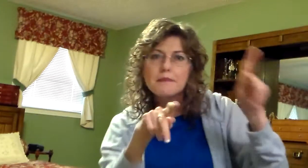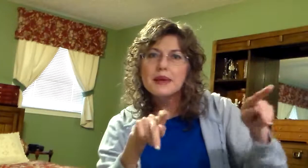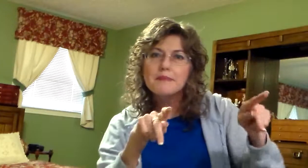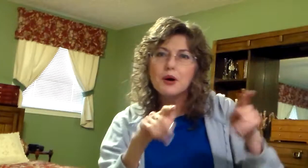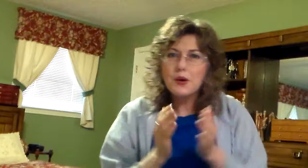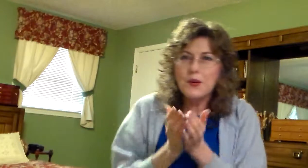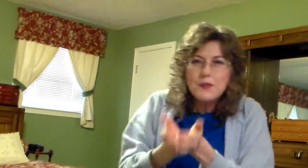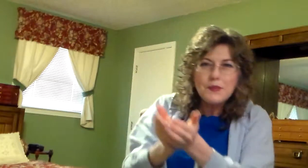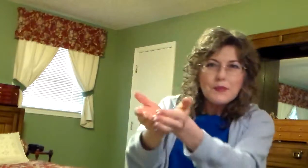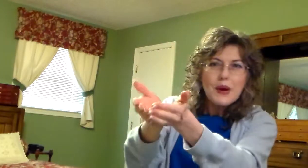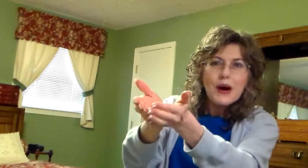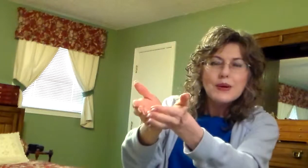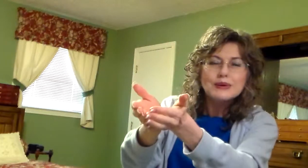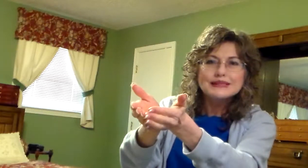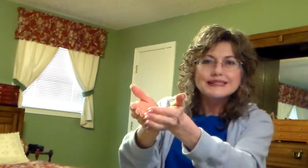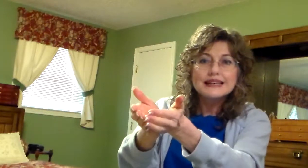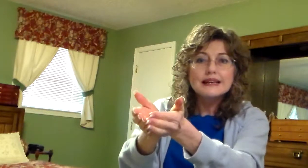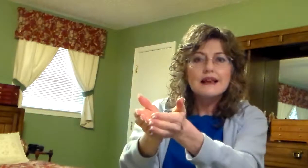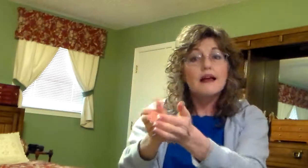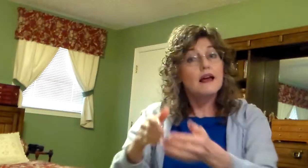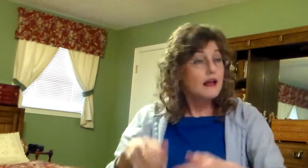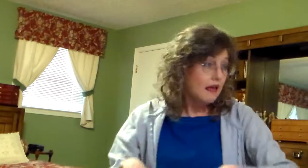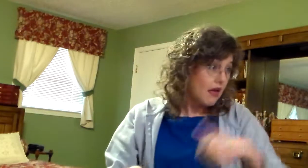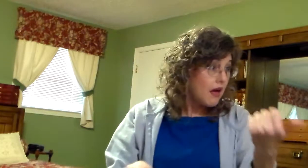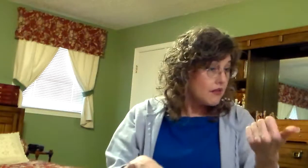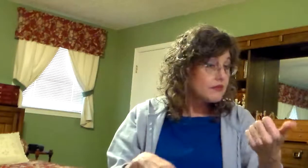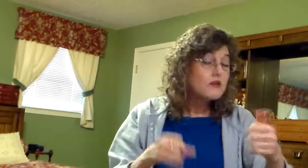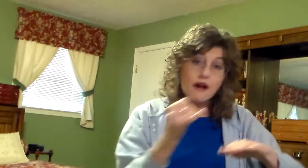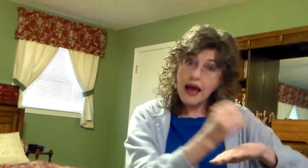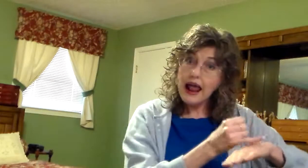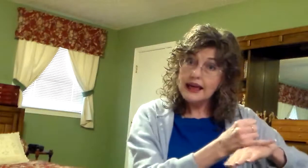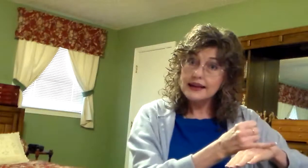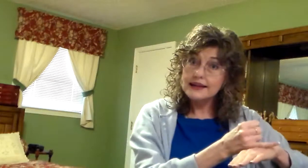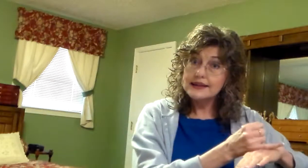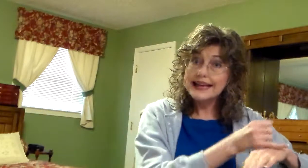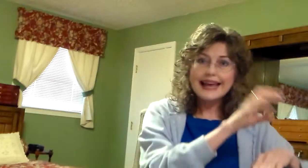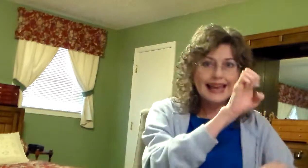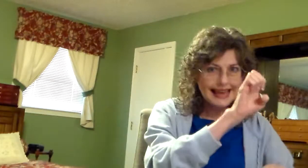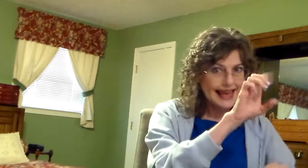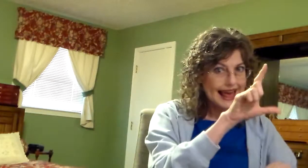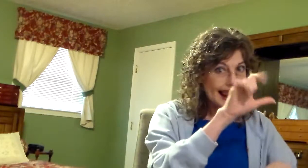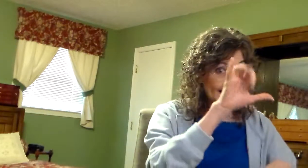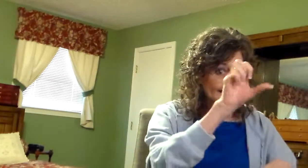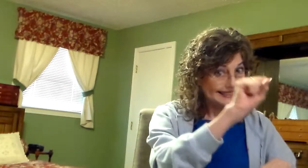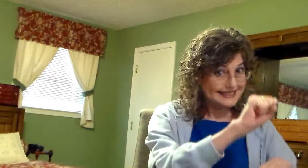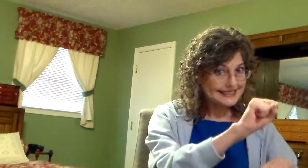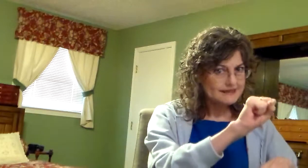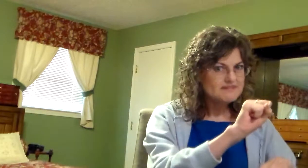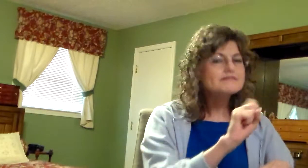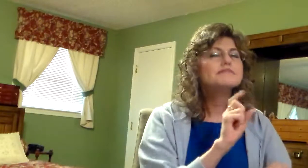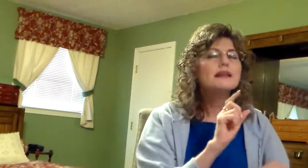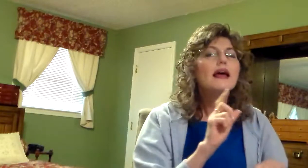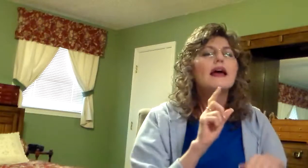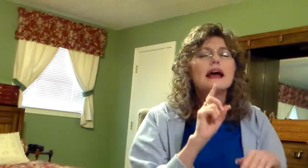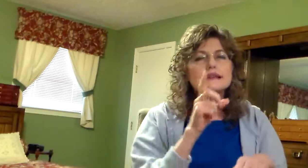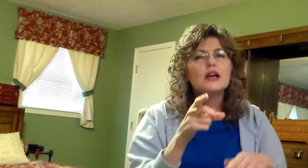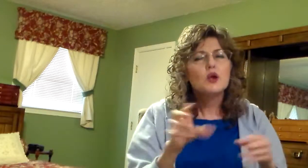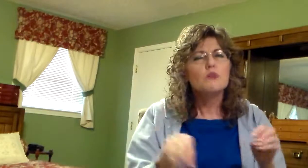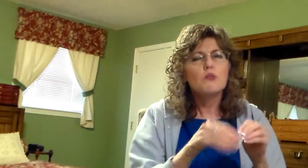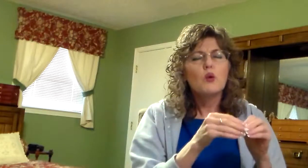can also see another island called Ellis Island, and I'll tell you a little bit more about that place later. Hopefully, some